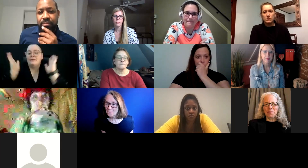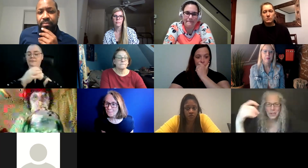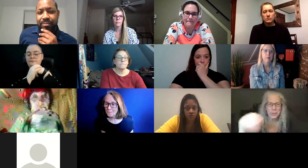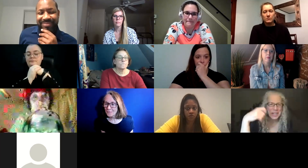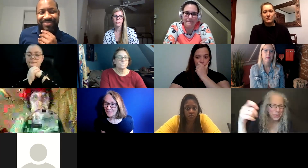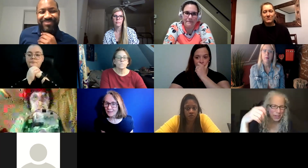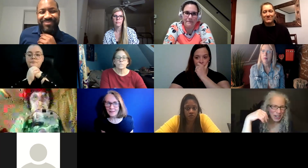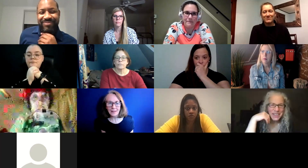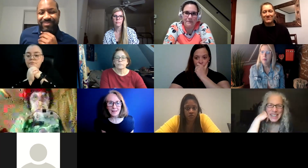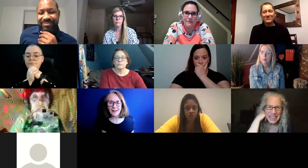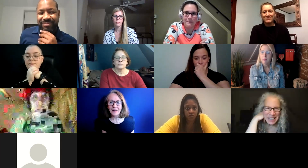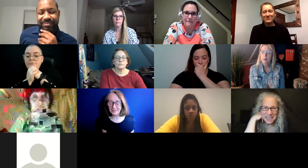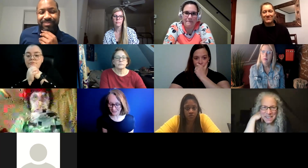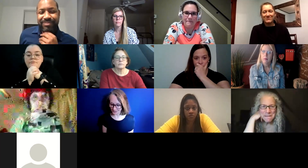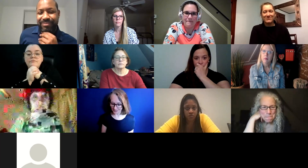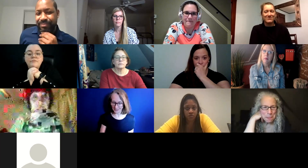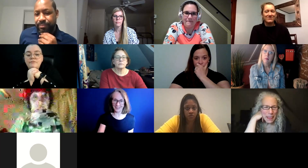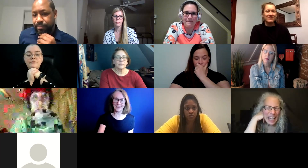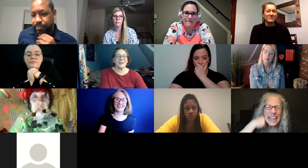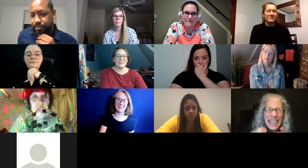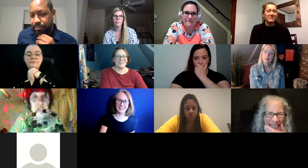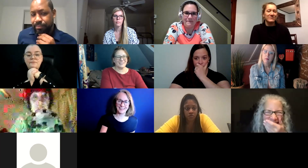Carol, we can switch off. Oh, sounds good.